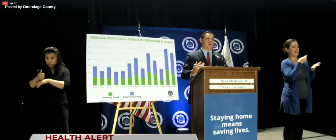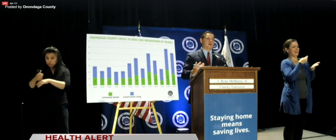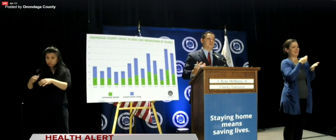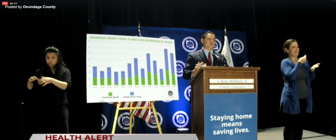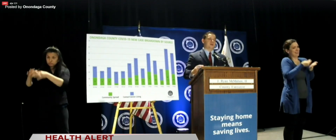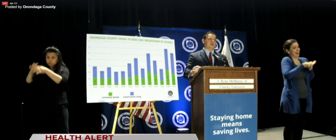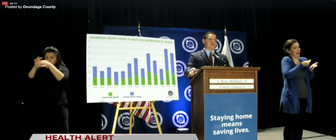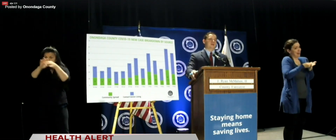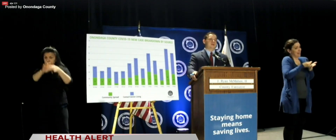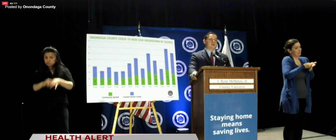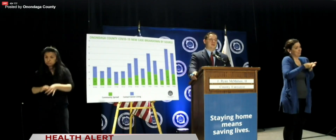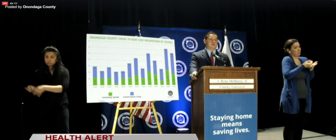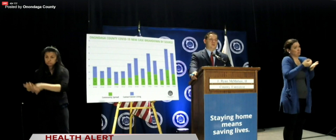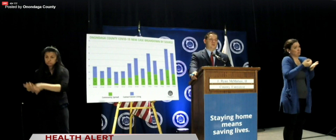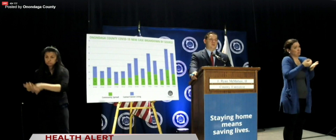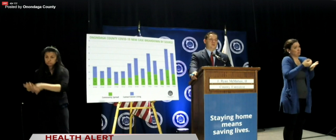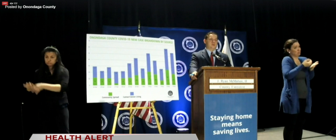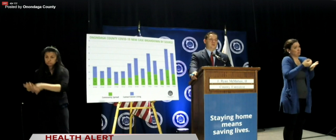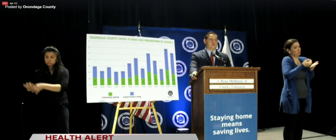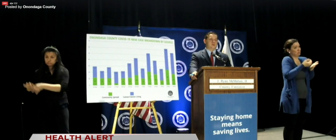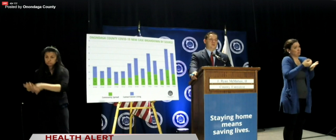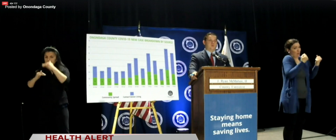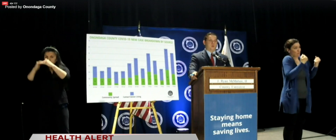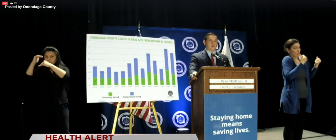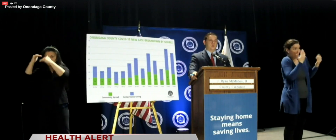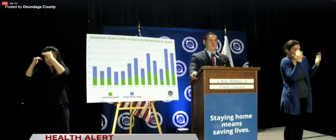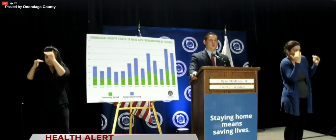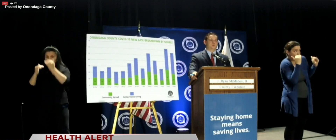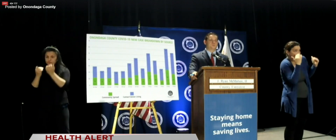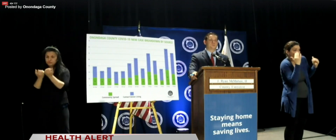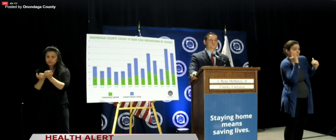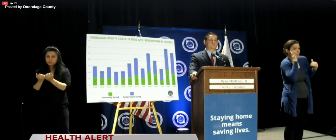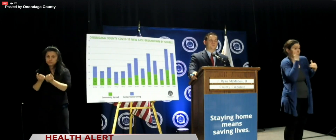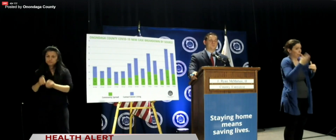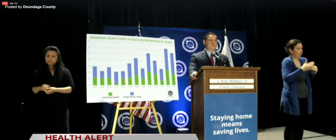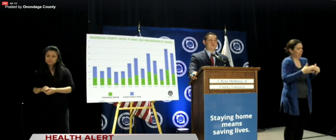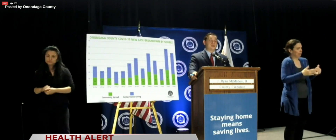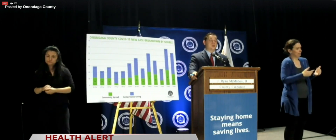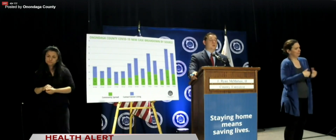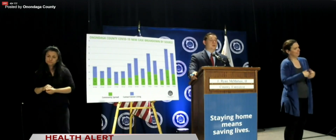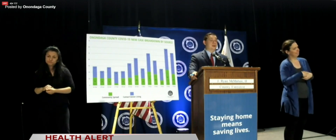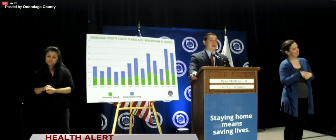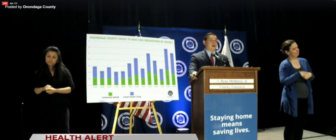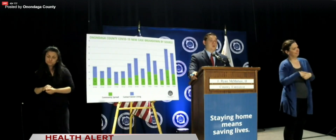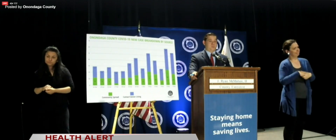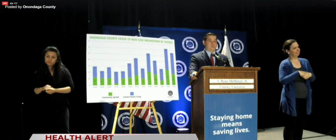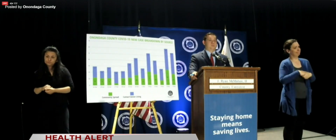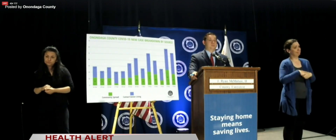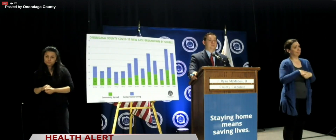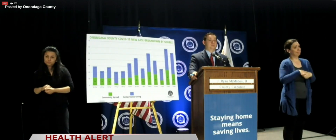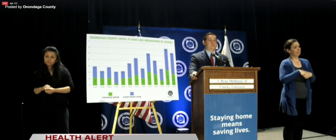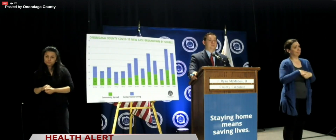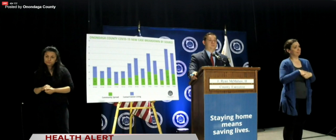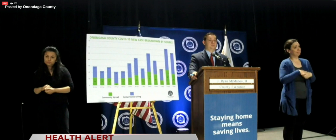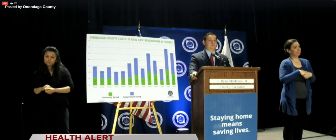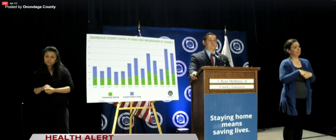recovery, and you want us to keep our workforce whole. We need help. And